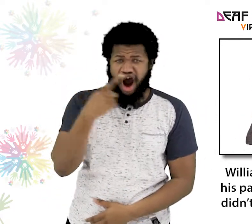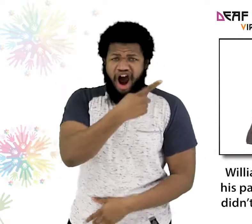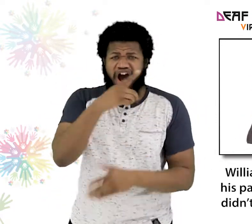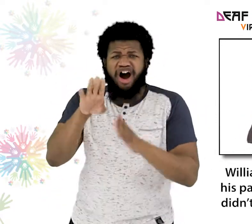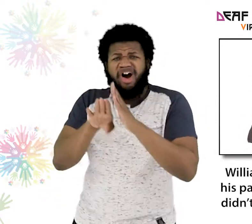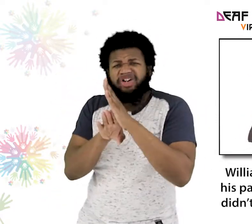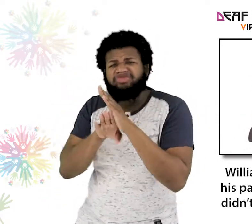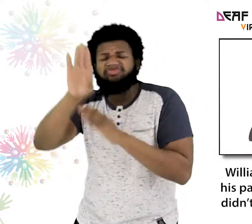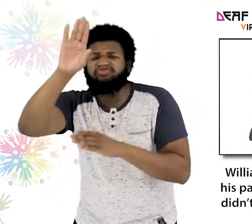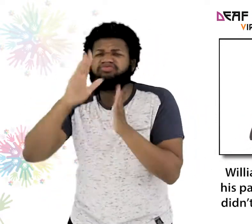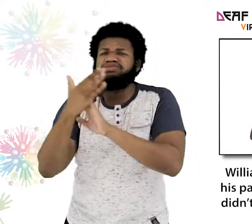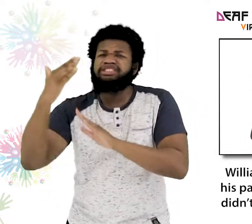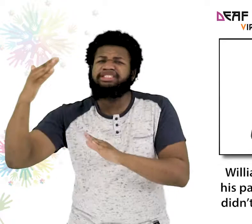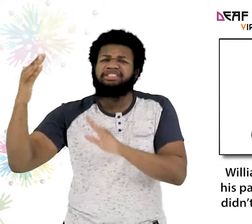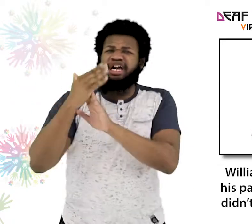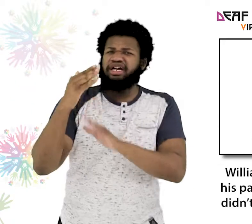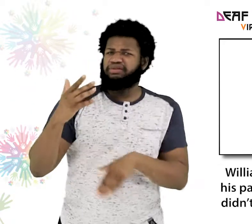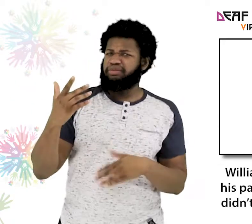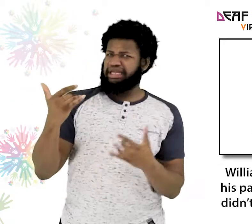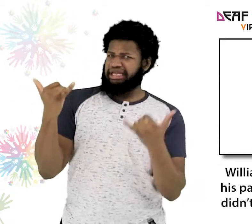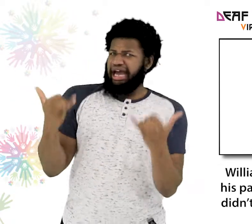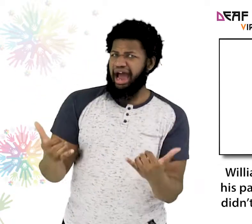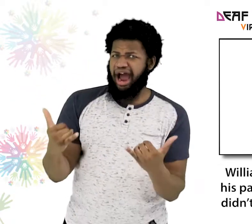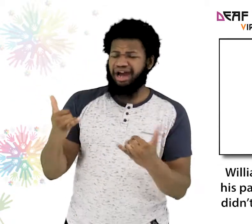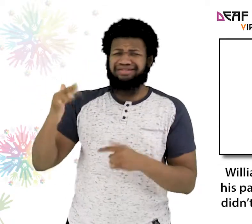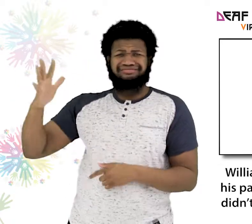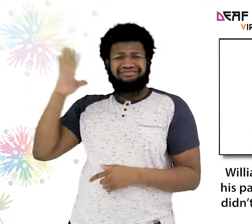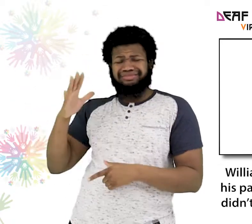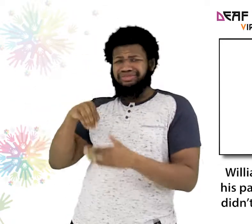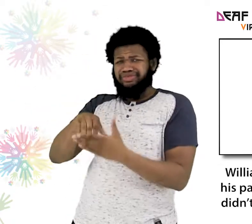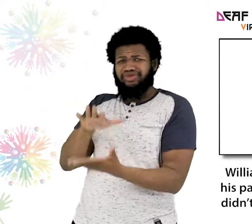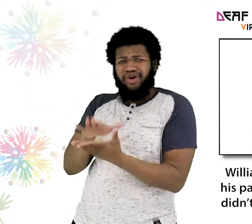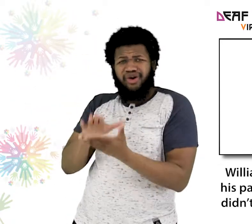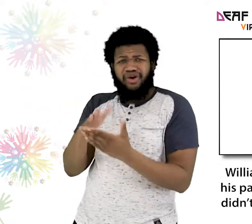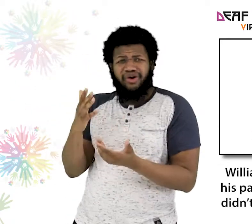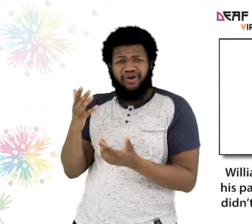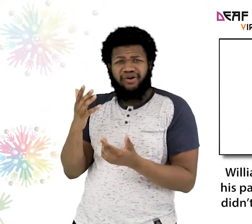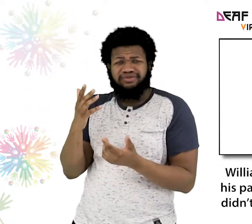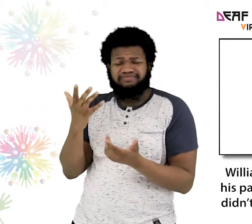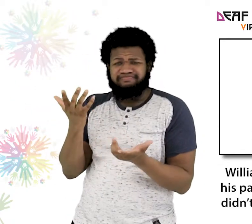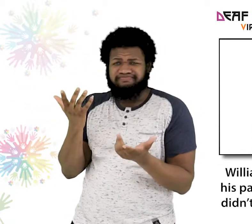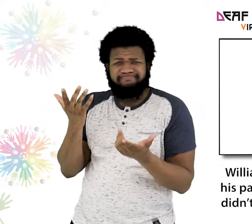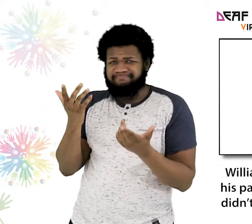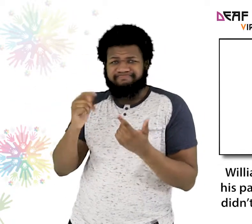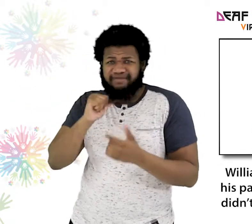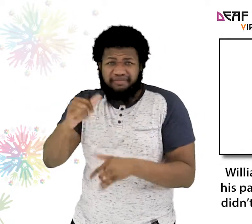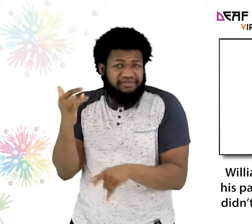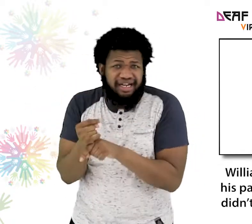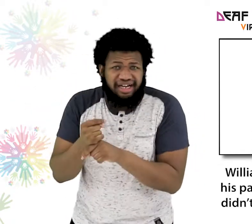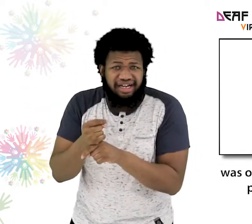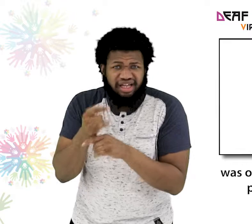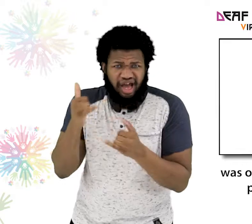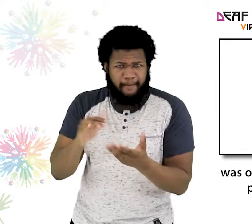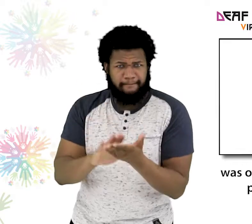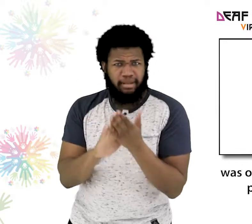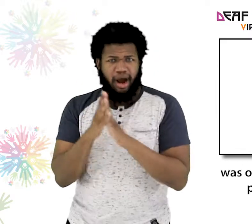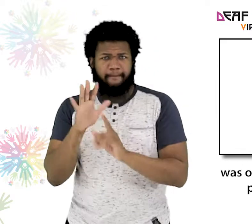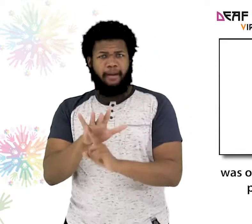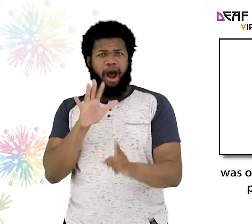William was proud to show his parents that the boy who didn't make the school team was one of the most